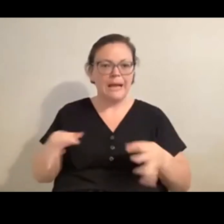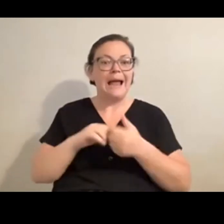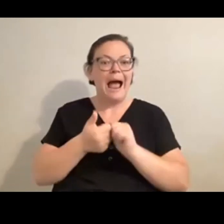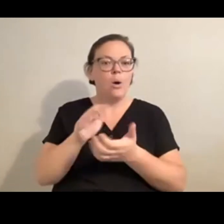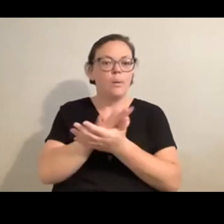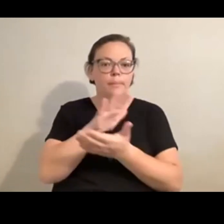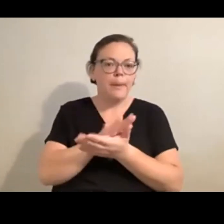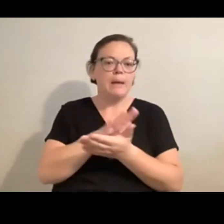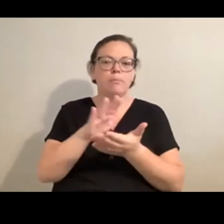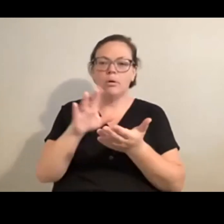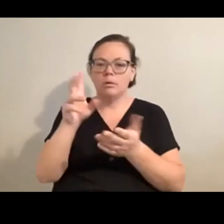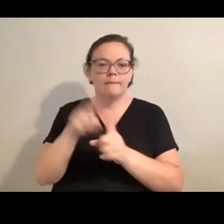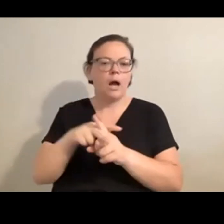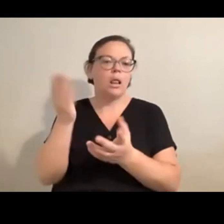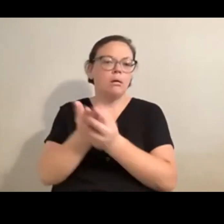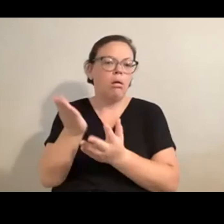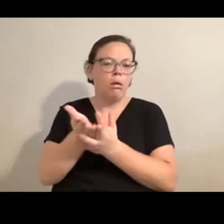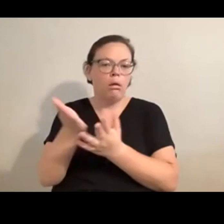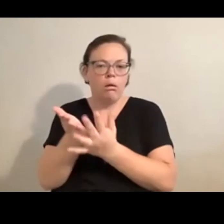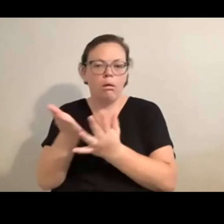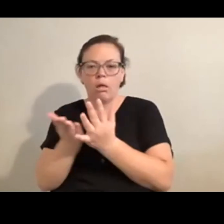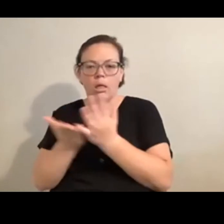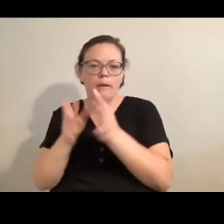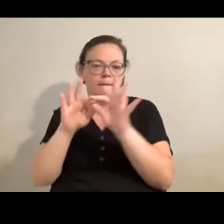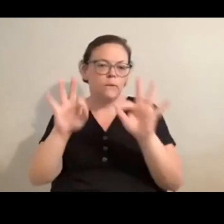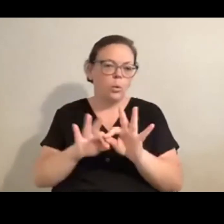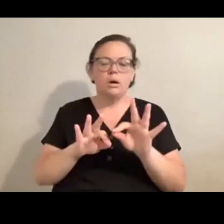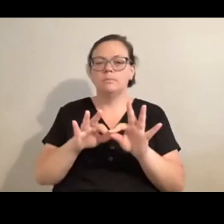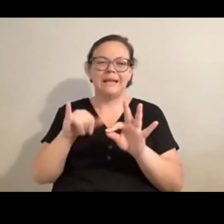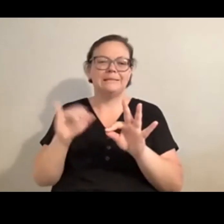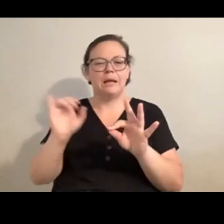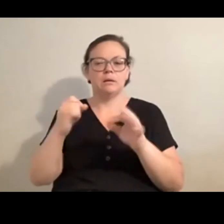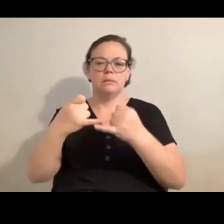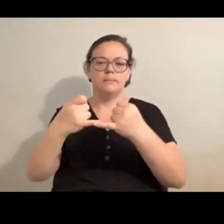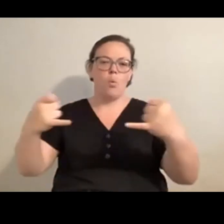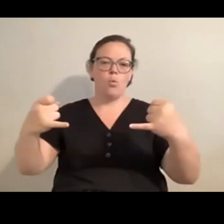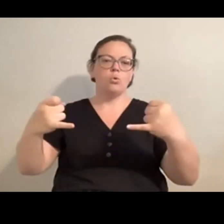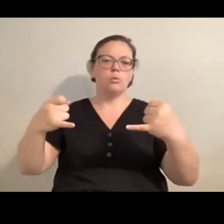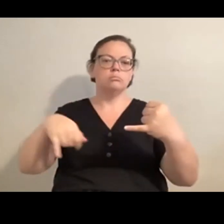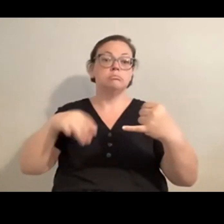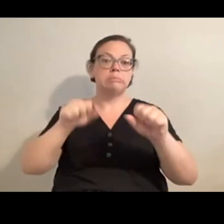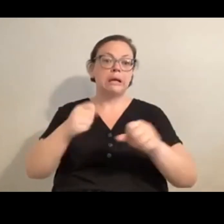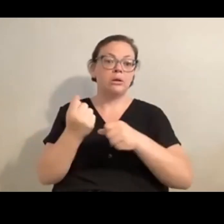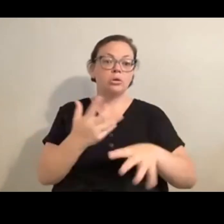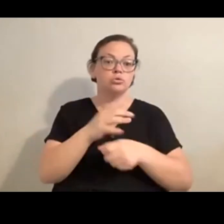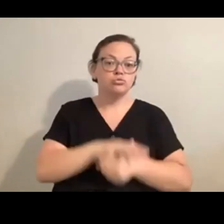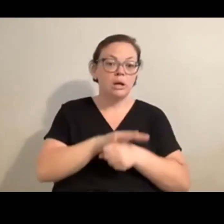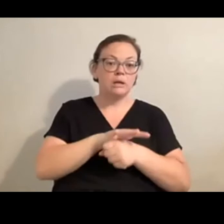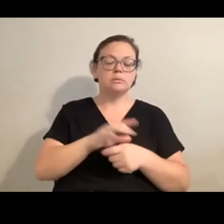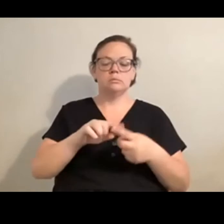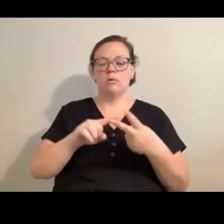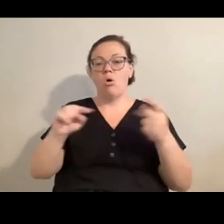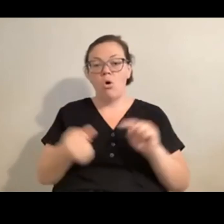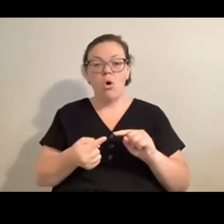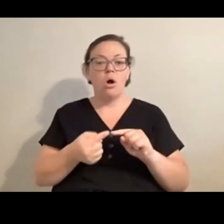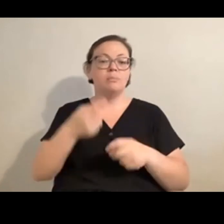pushing, filing, forms, petitions are a kind of border that can cause stress, harm, difficulty